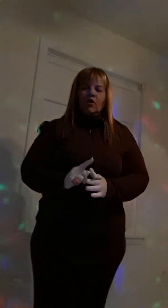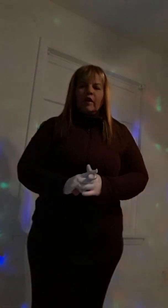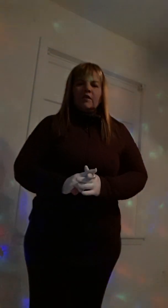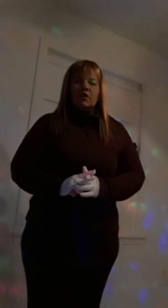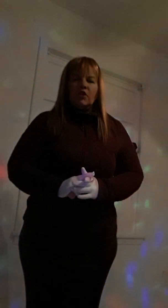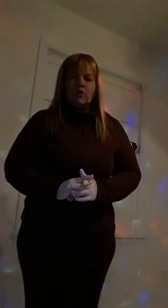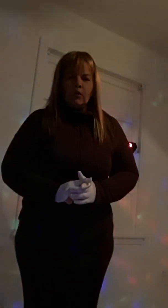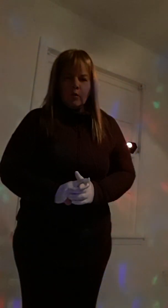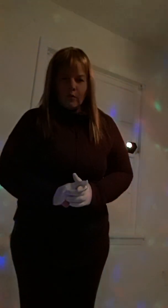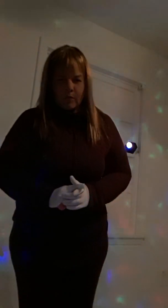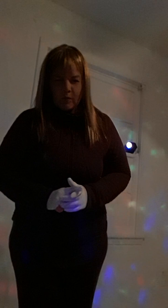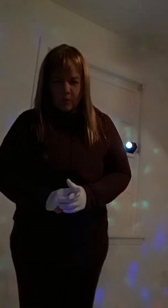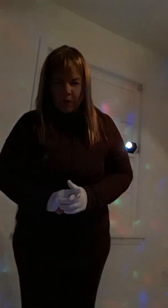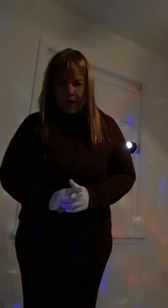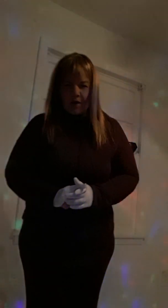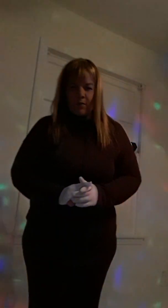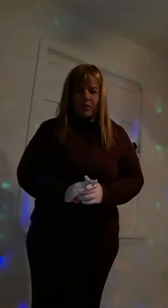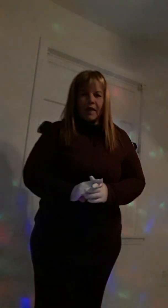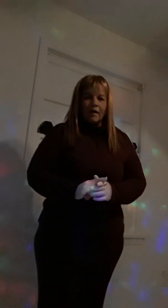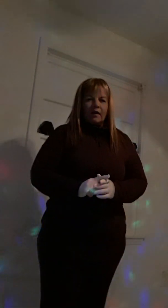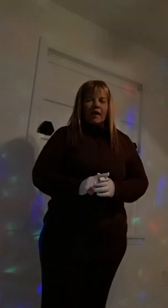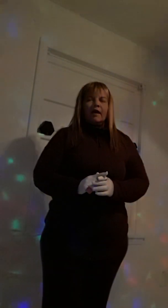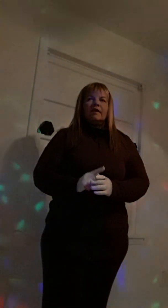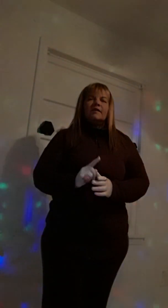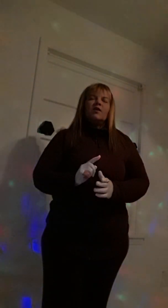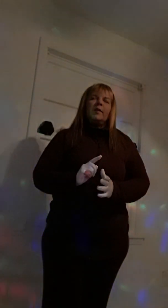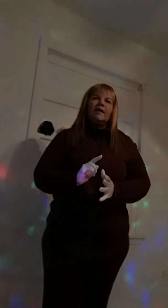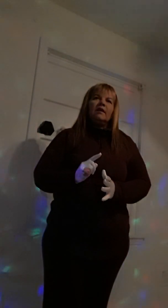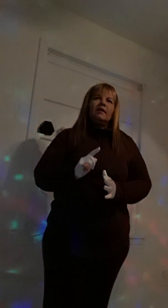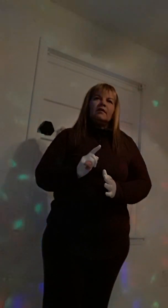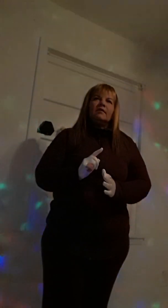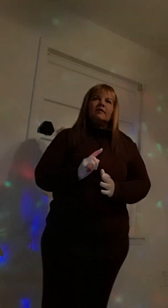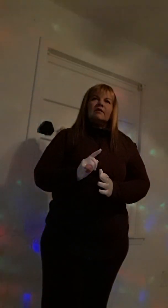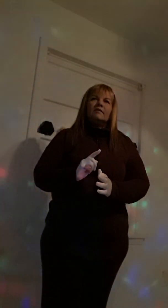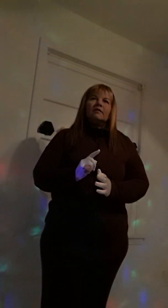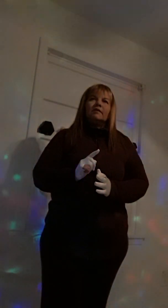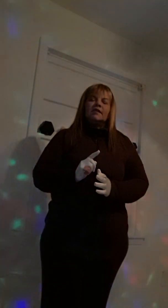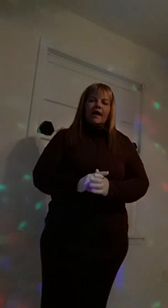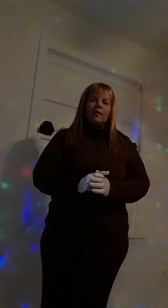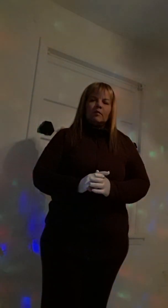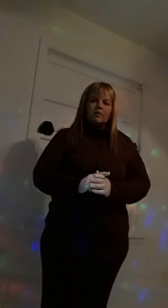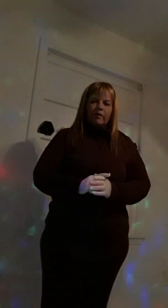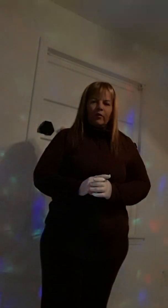Talking to you right now, like so many times before.